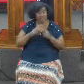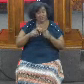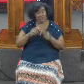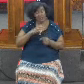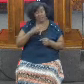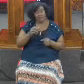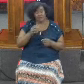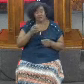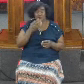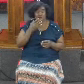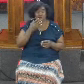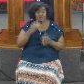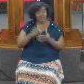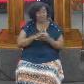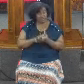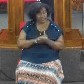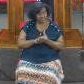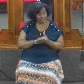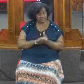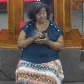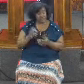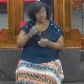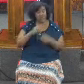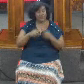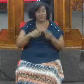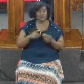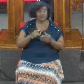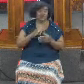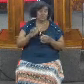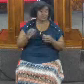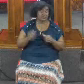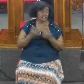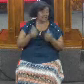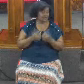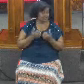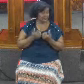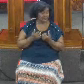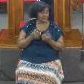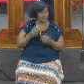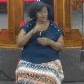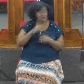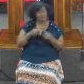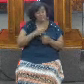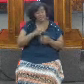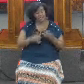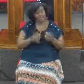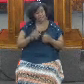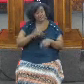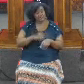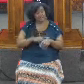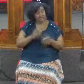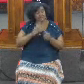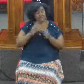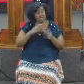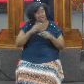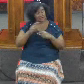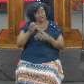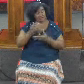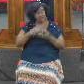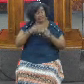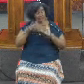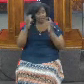movie? When was the last time you talked about your favorite sports team? When was the last time you talked to some family